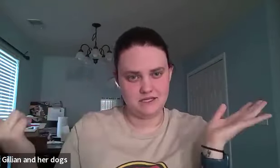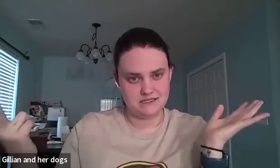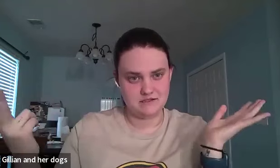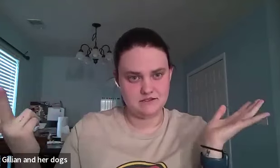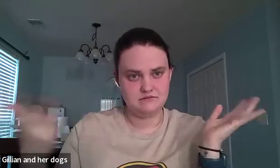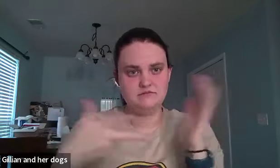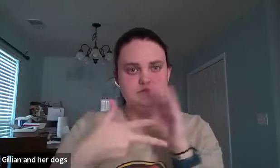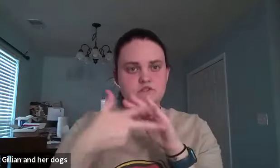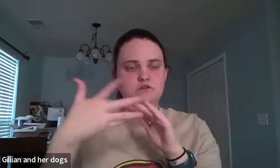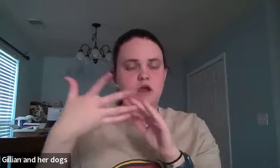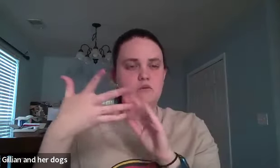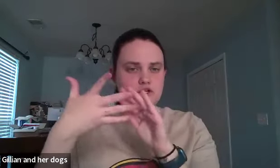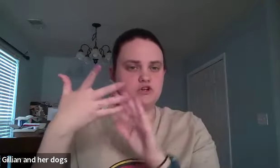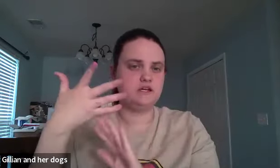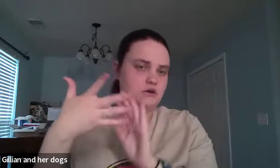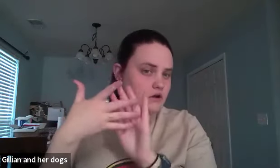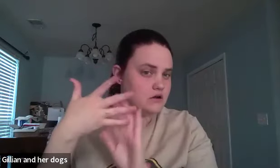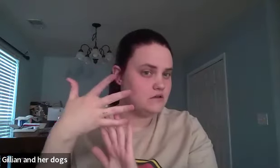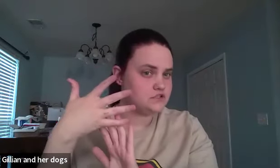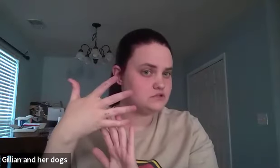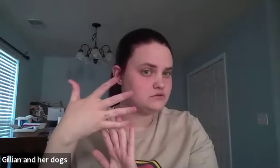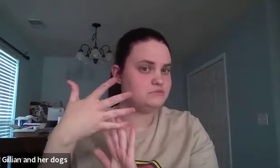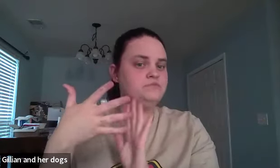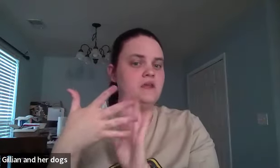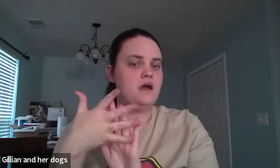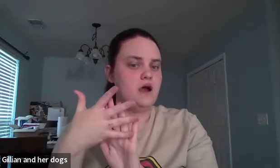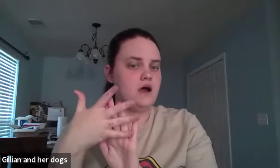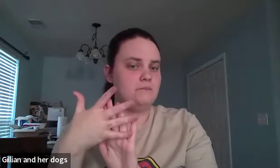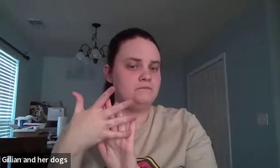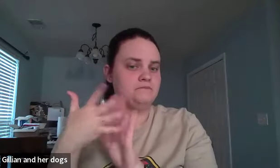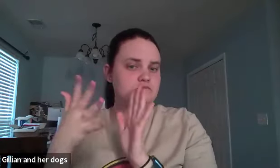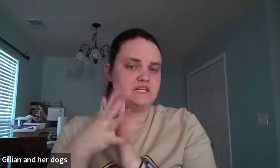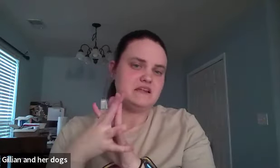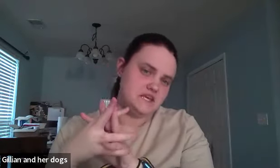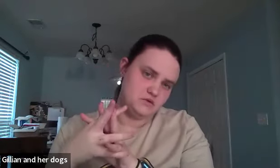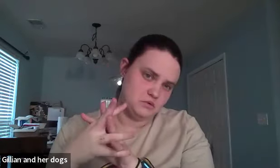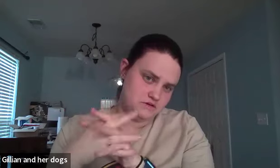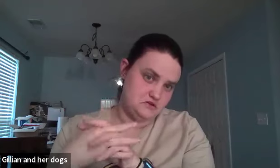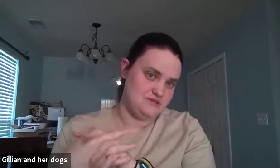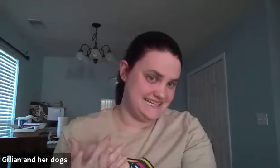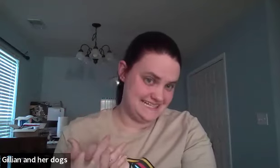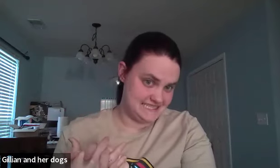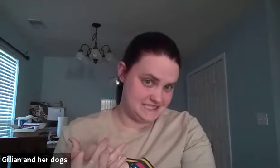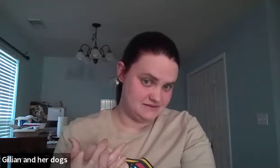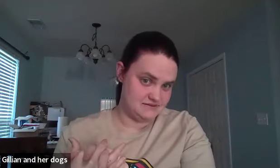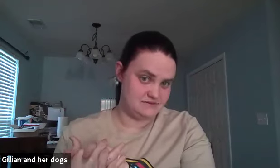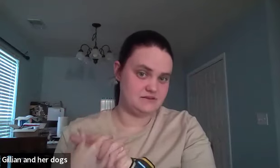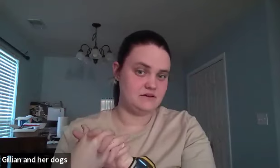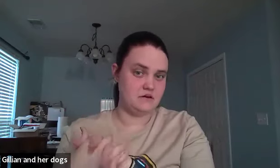makes sense. So I would try to go chronological, but it's not the end of the world if you didn't.